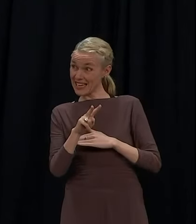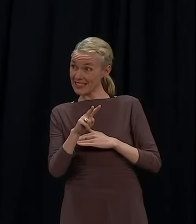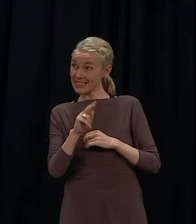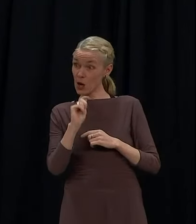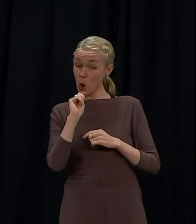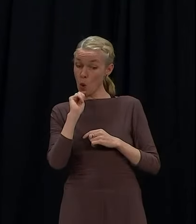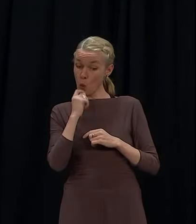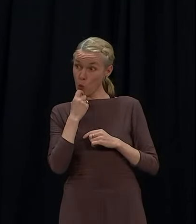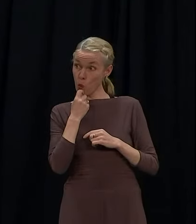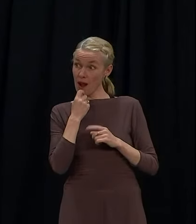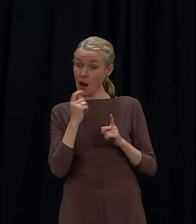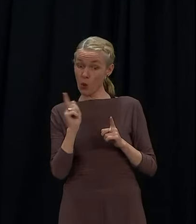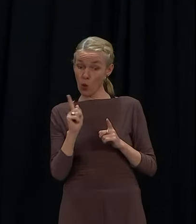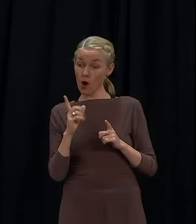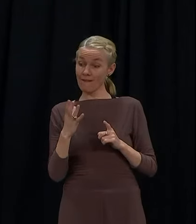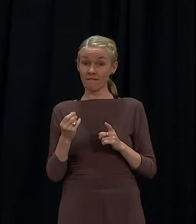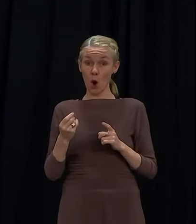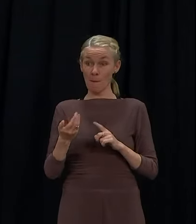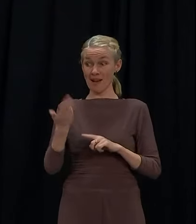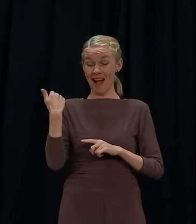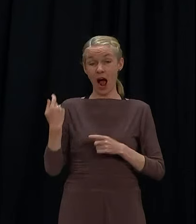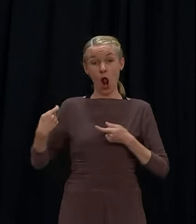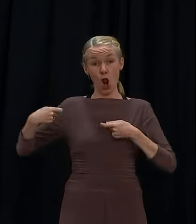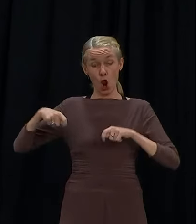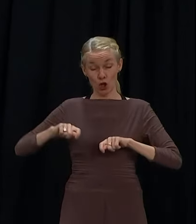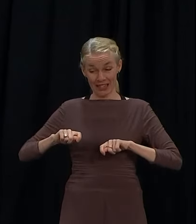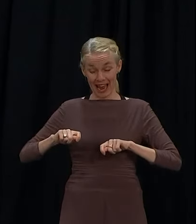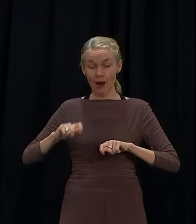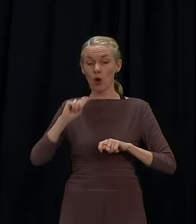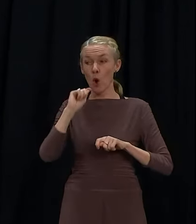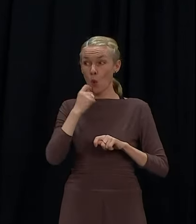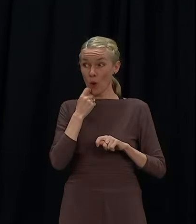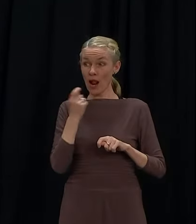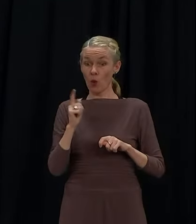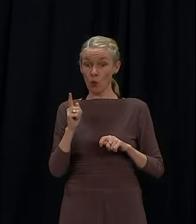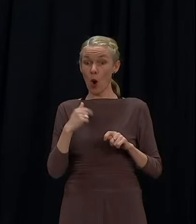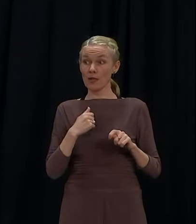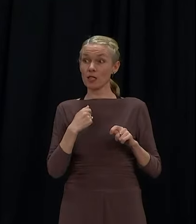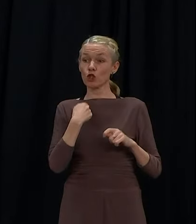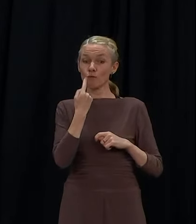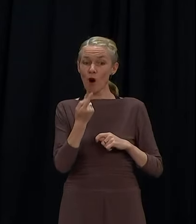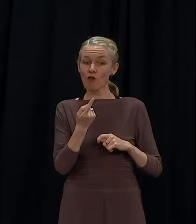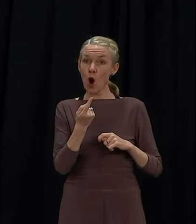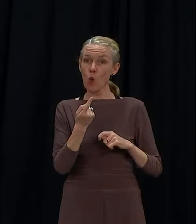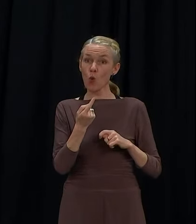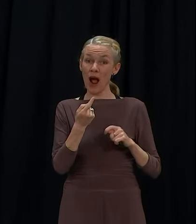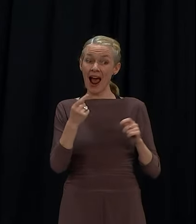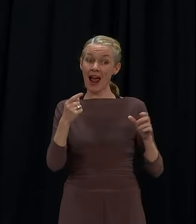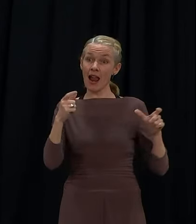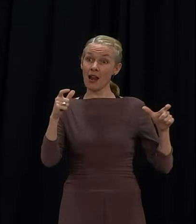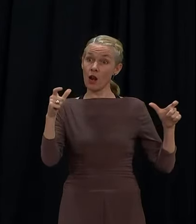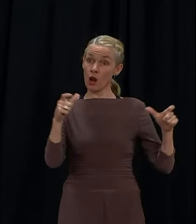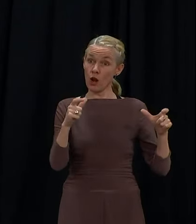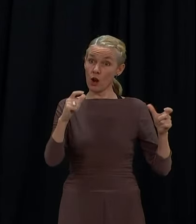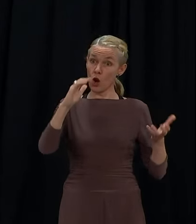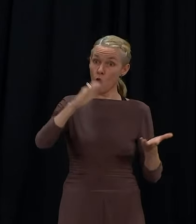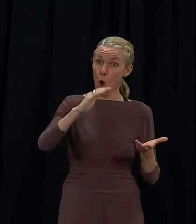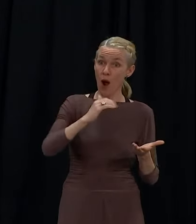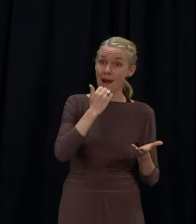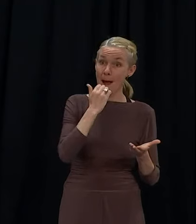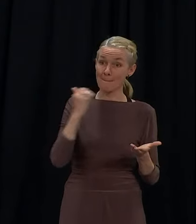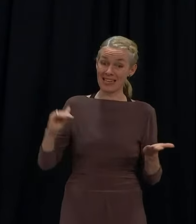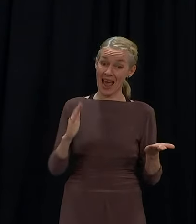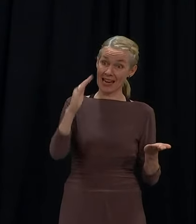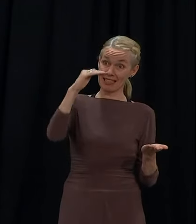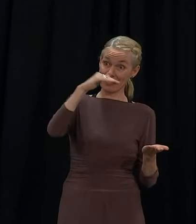by Well, day? we're seeing the effects of the lockdown in the sense that we're seeing fewer locations of interest. Of course, you're still seeing household contacts. But,